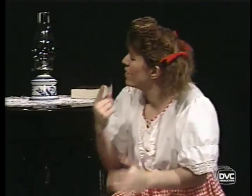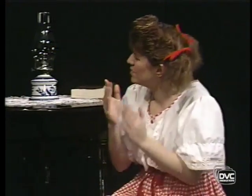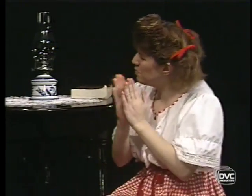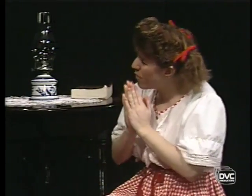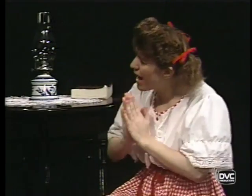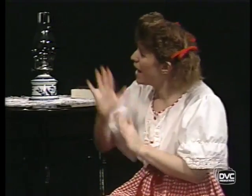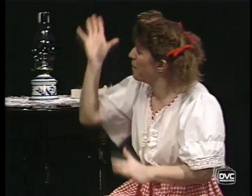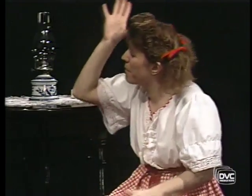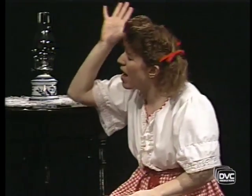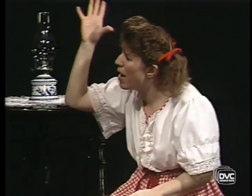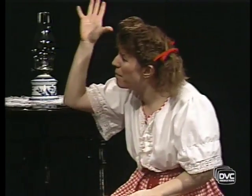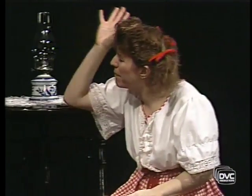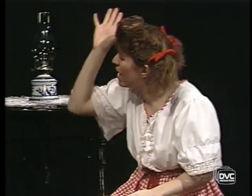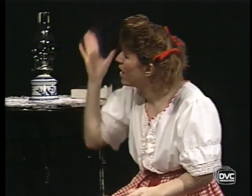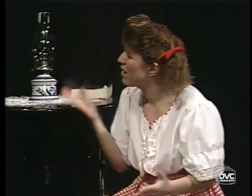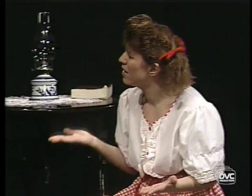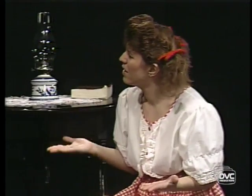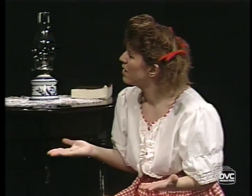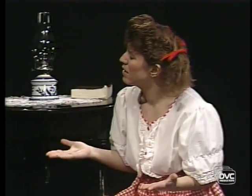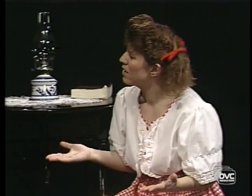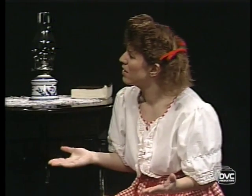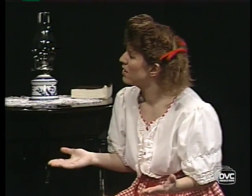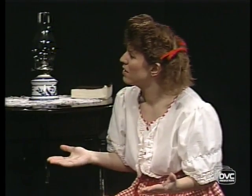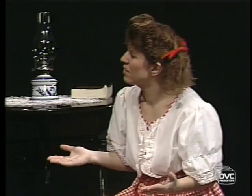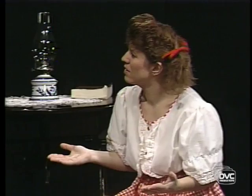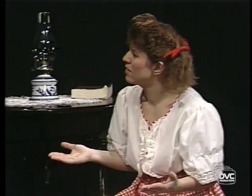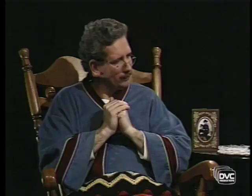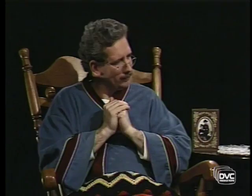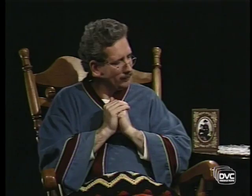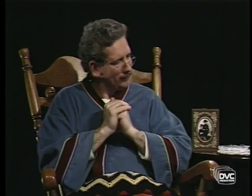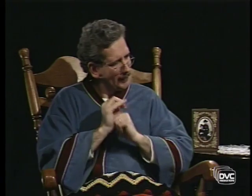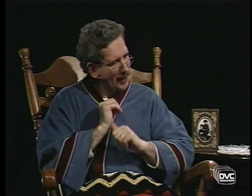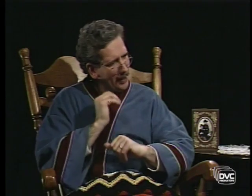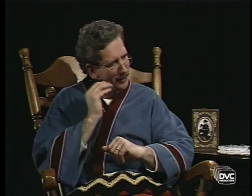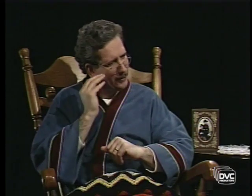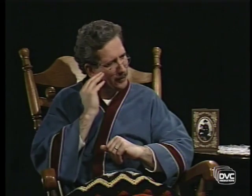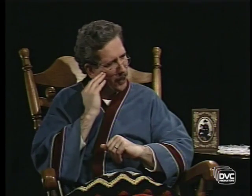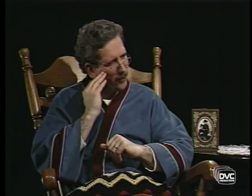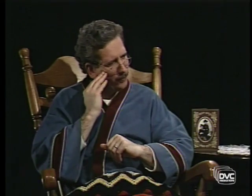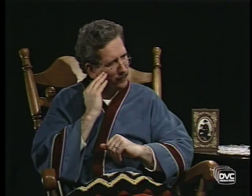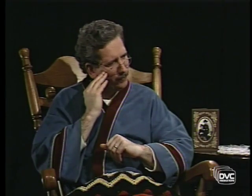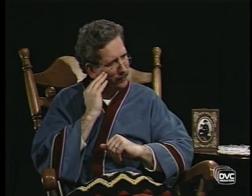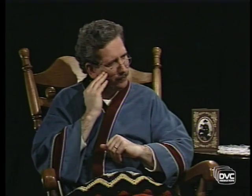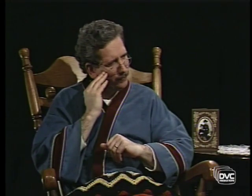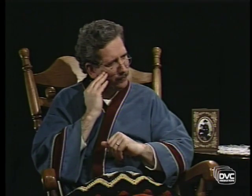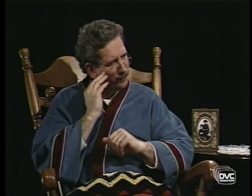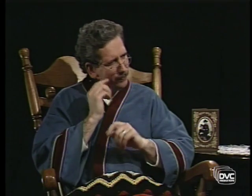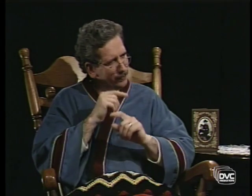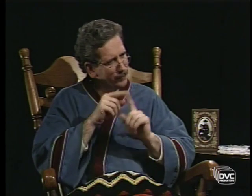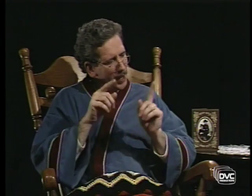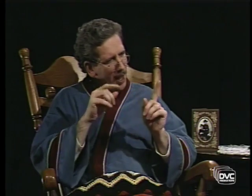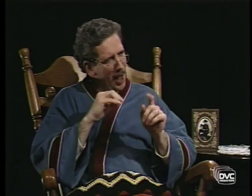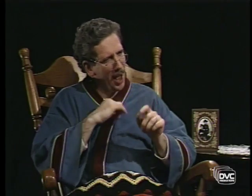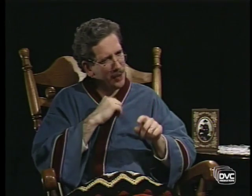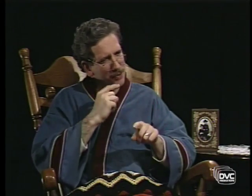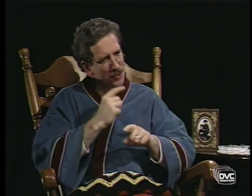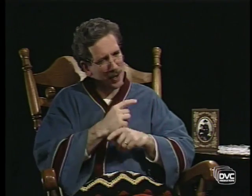but we always pray Papa I know I know but I just